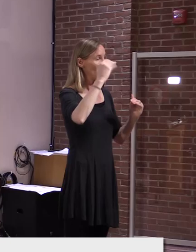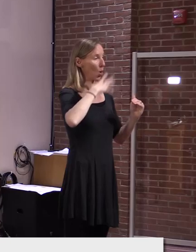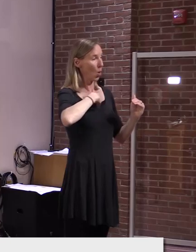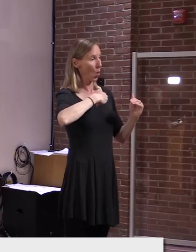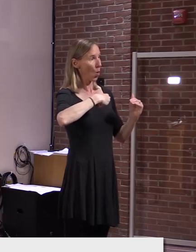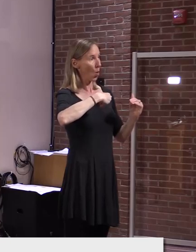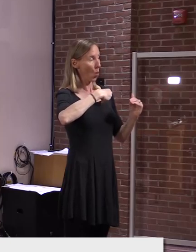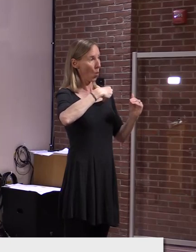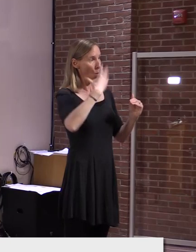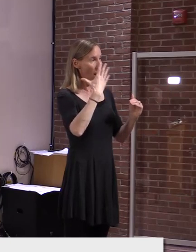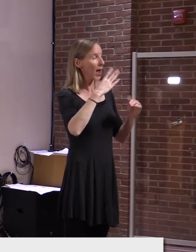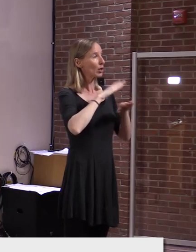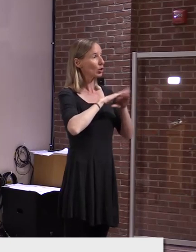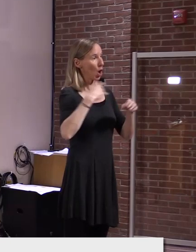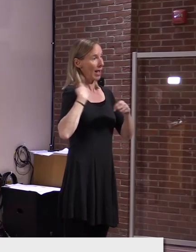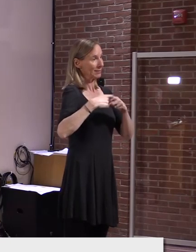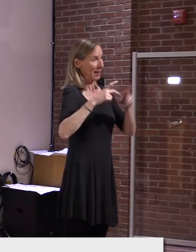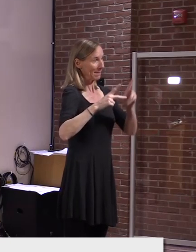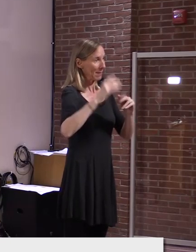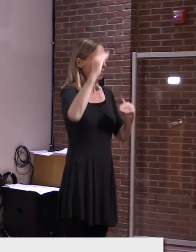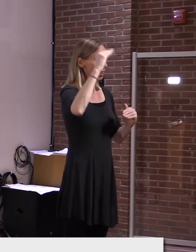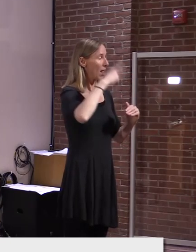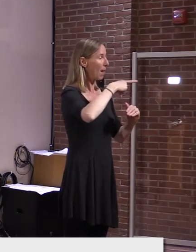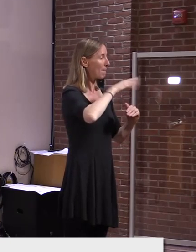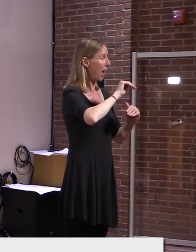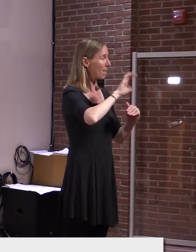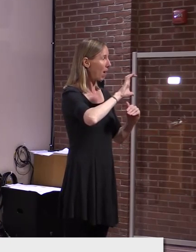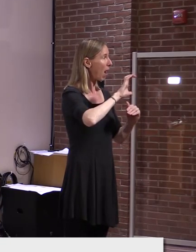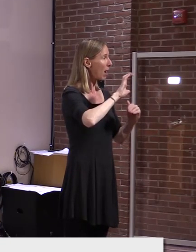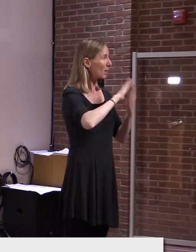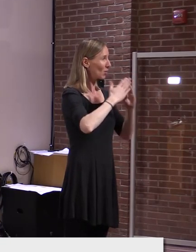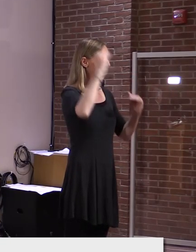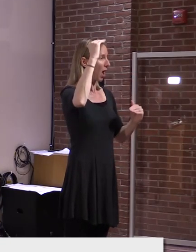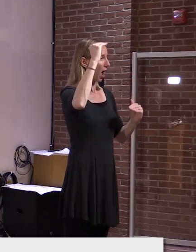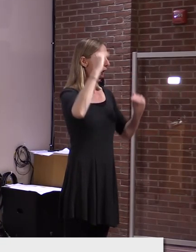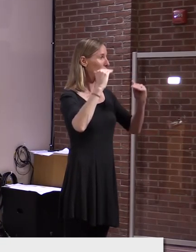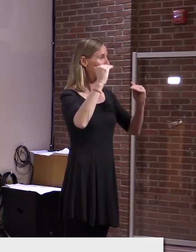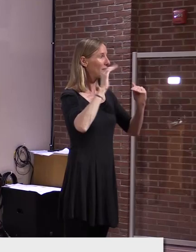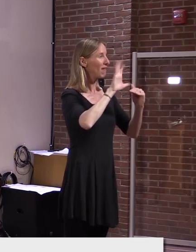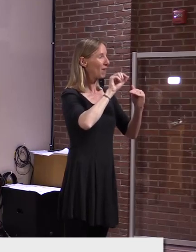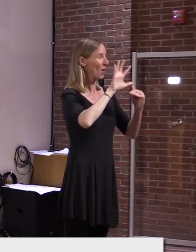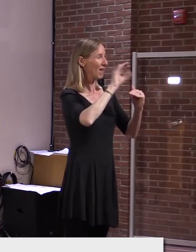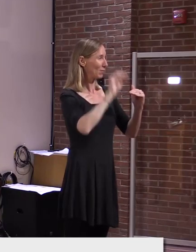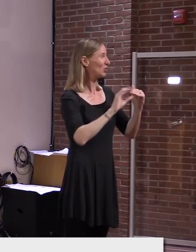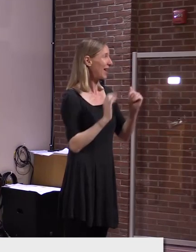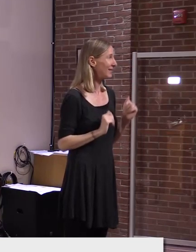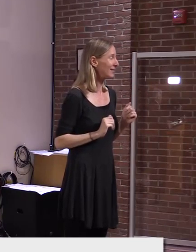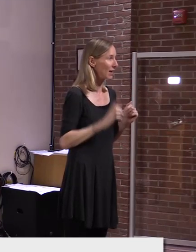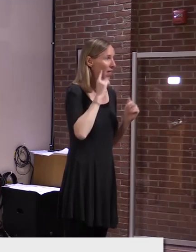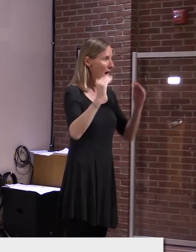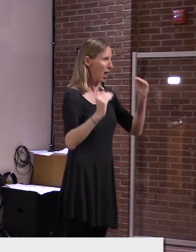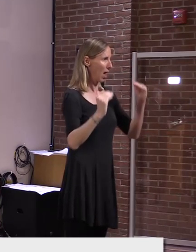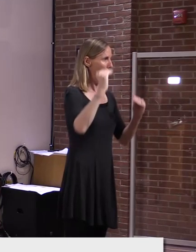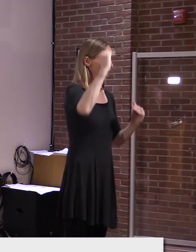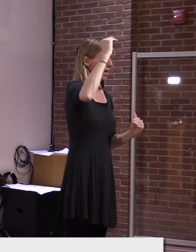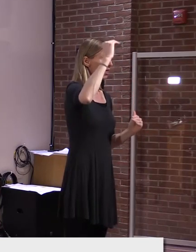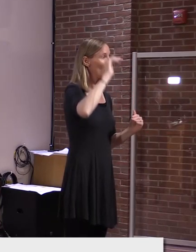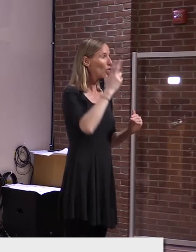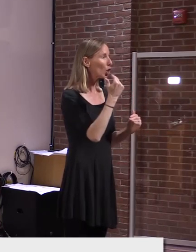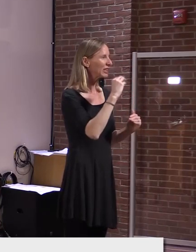white non-Hispanics in the BIPOC community is like 5.5%. Now, if you remember, that used to be about